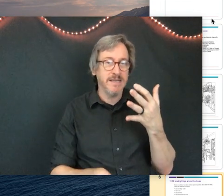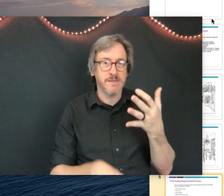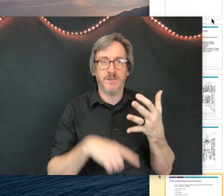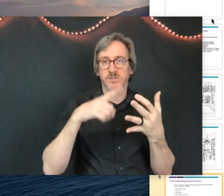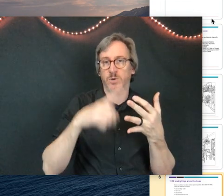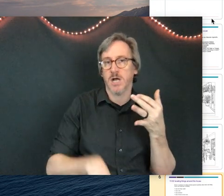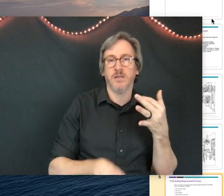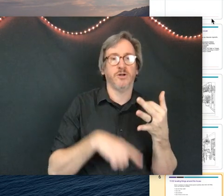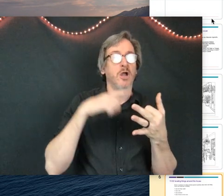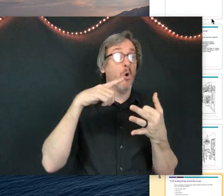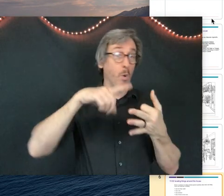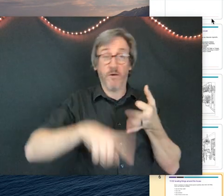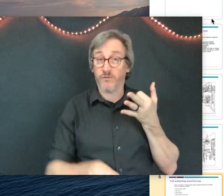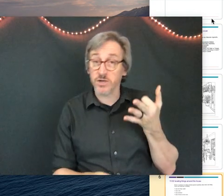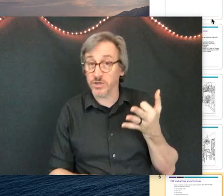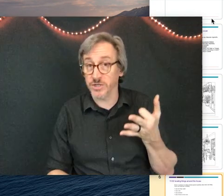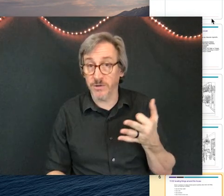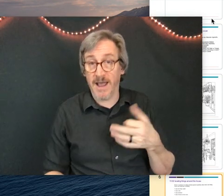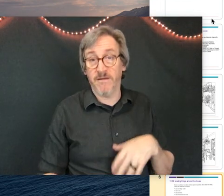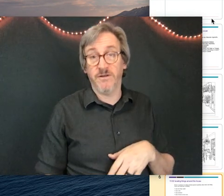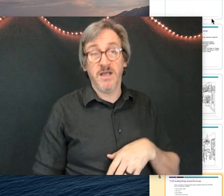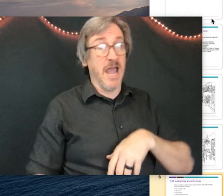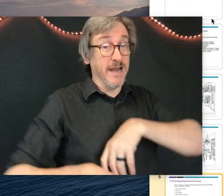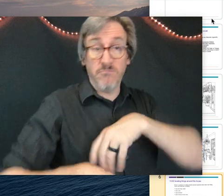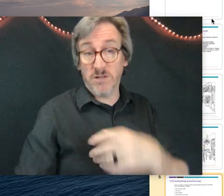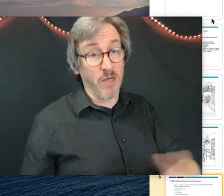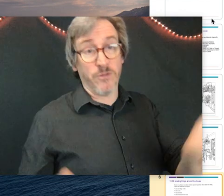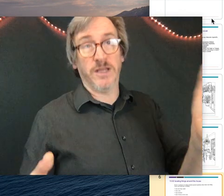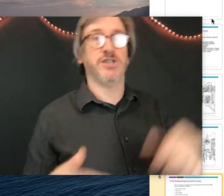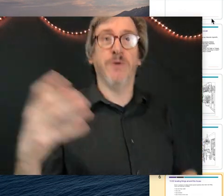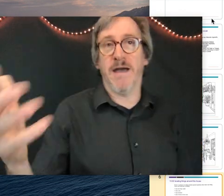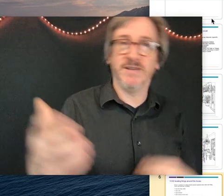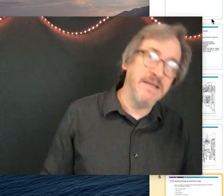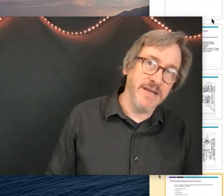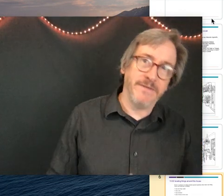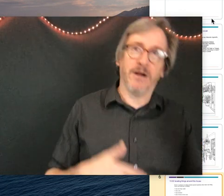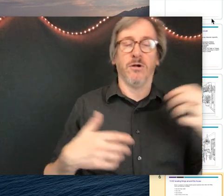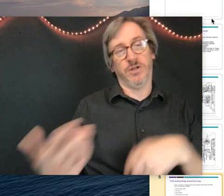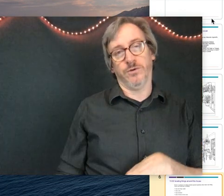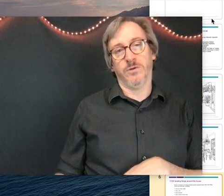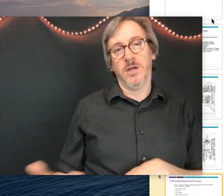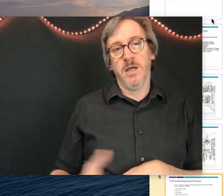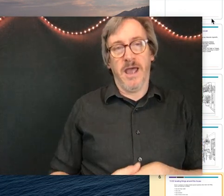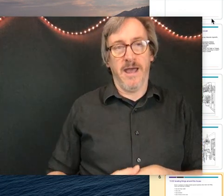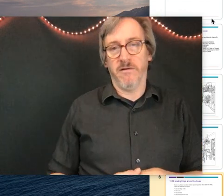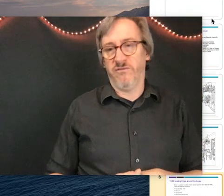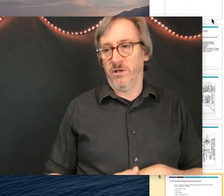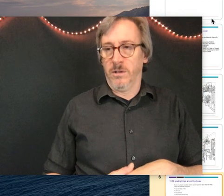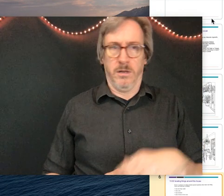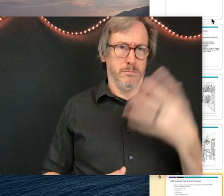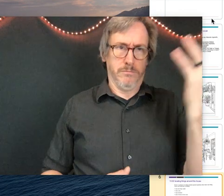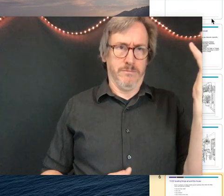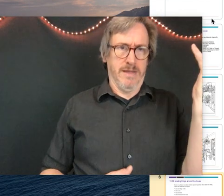how big something is, what color, what furniture do you have, and other things. Do you have a TV in there? Or do you